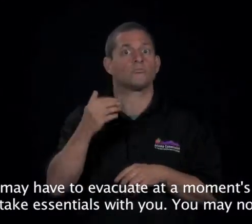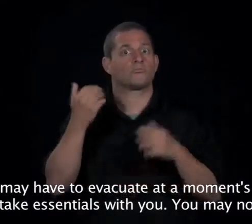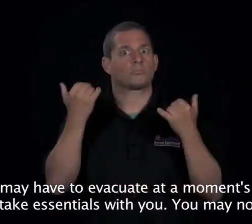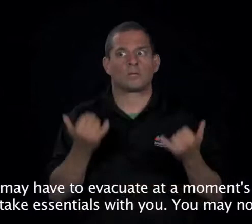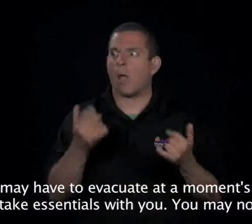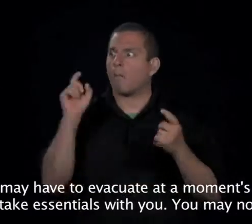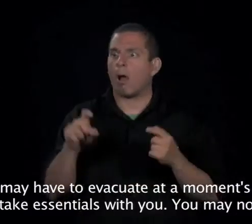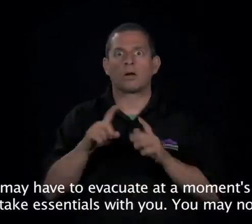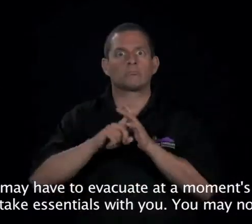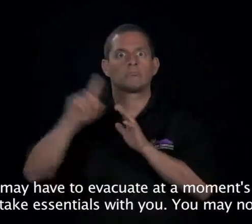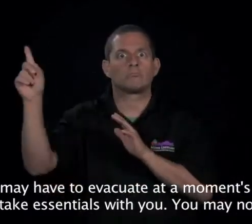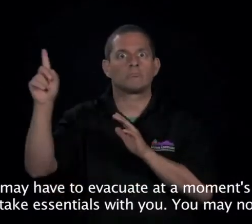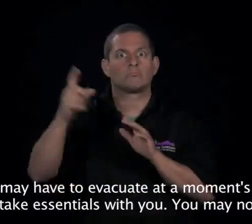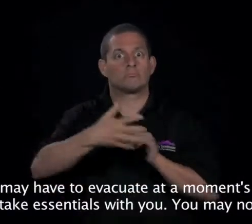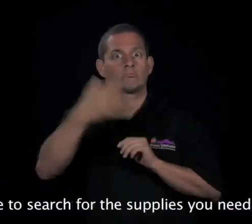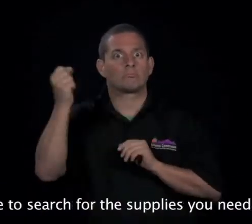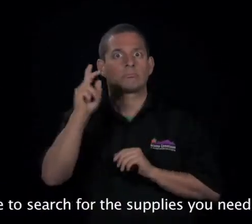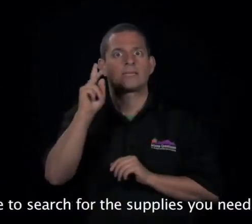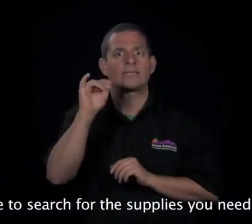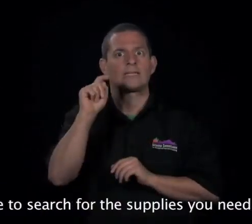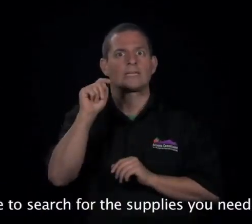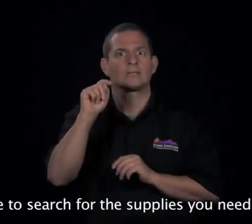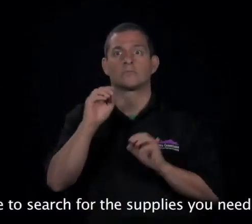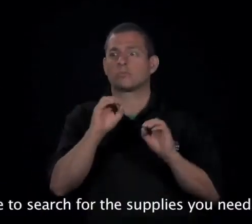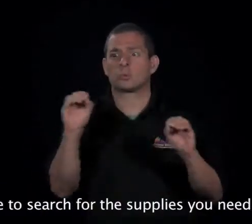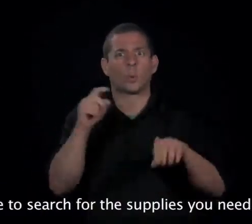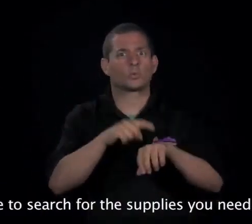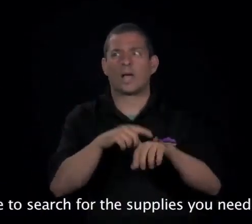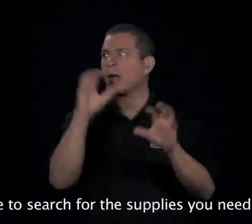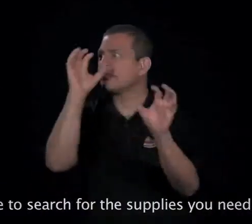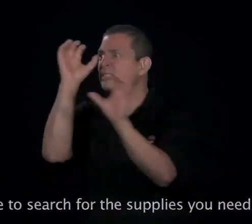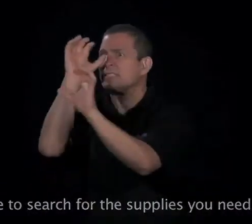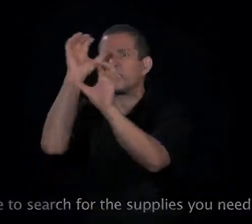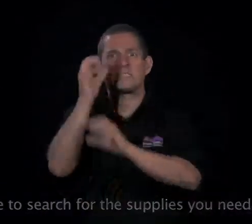take essentials with you. You may not have time to search for the supplies you need.